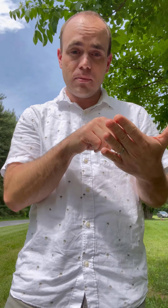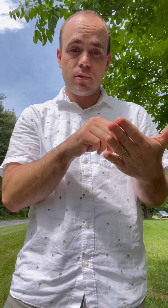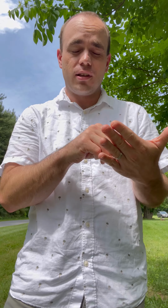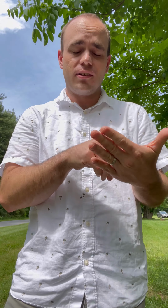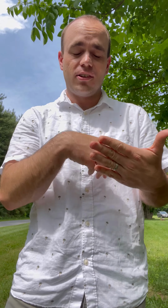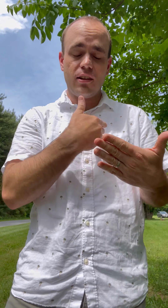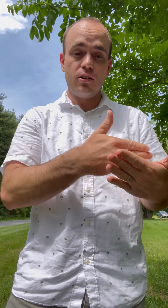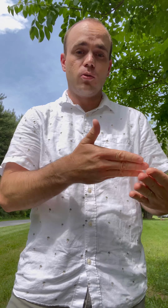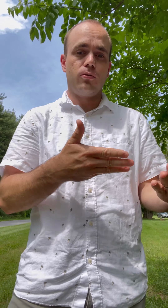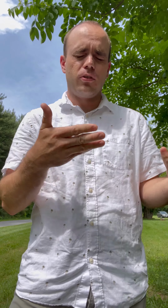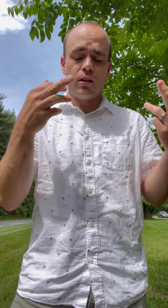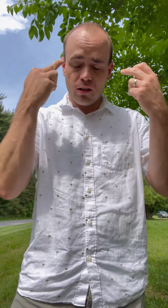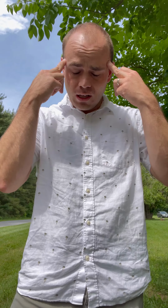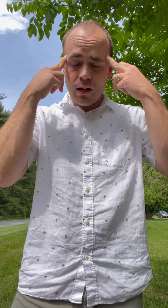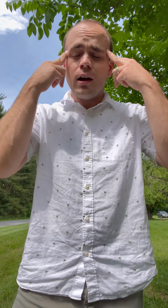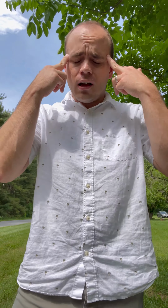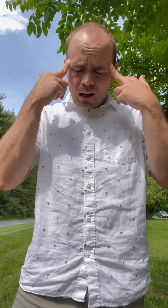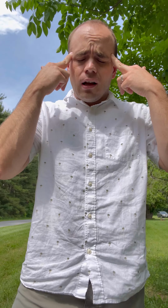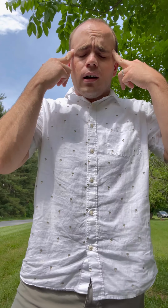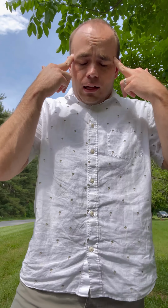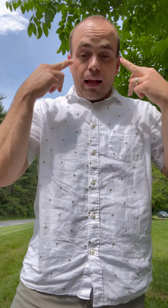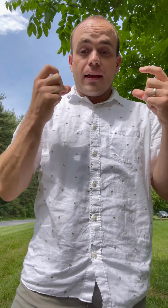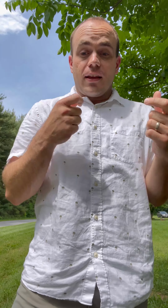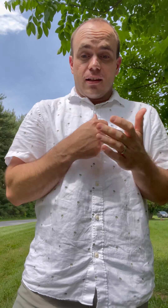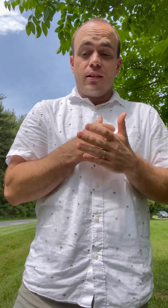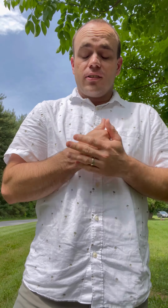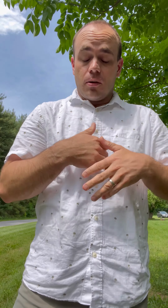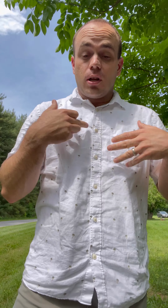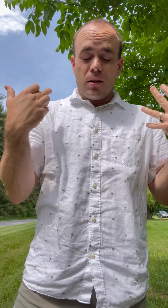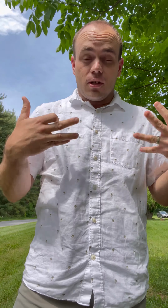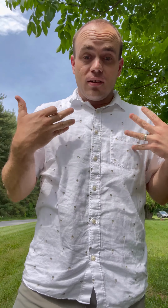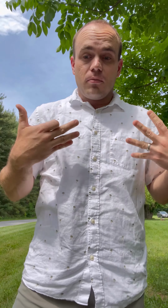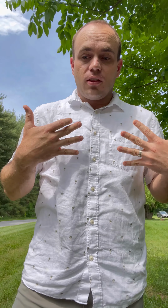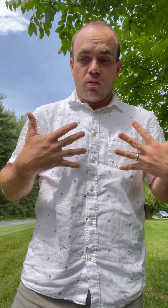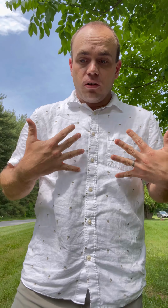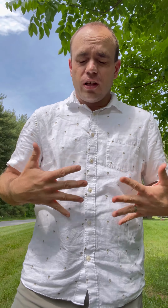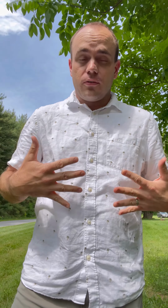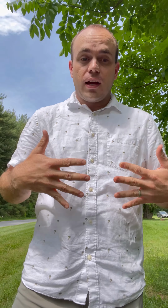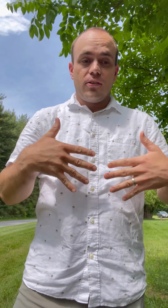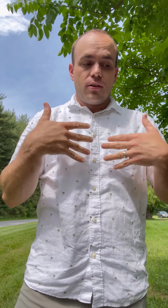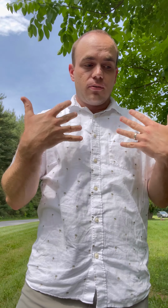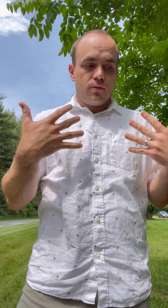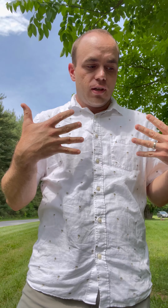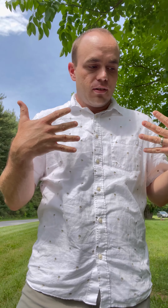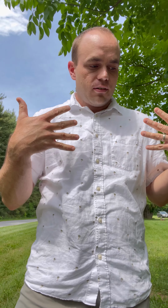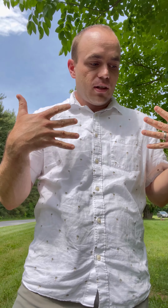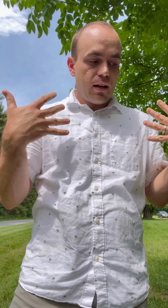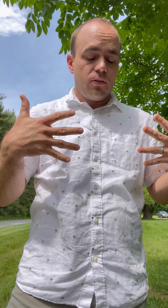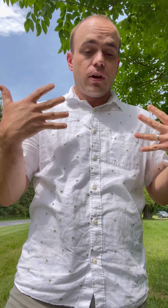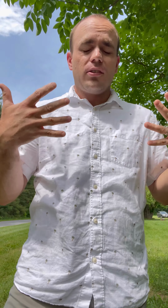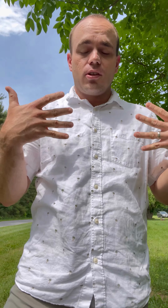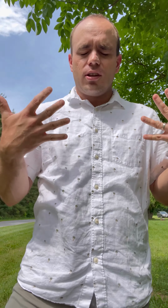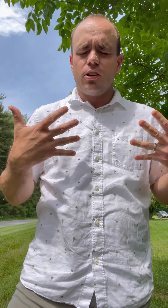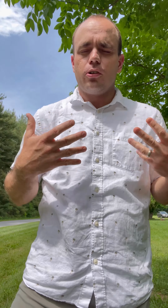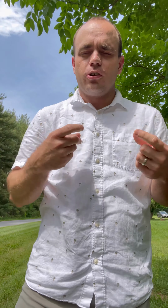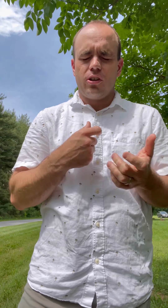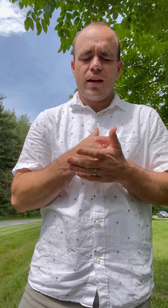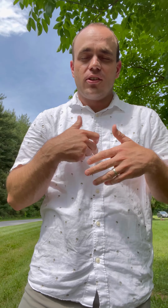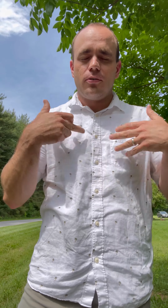it and send it to a friend. And that can sometimes give me the relief, as if it satisfies the tic urge as if I